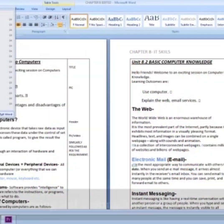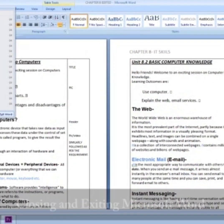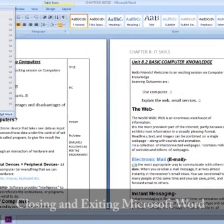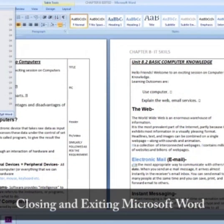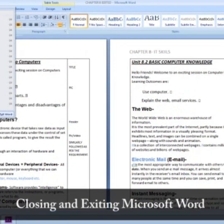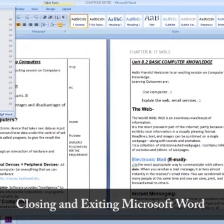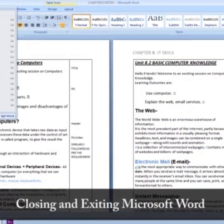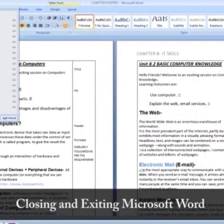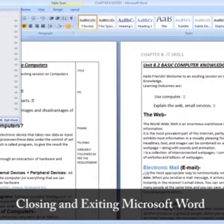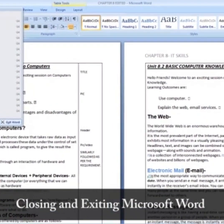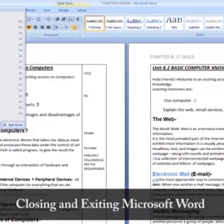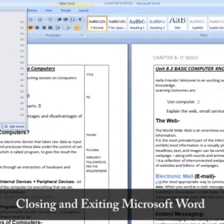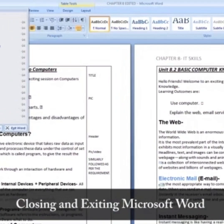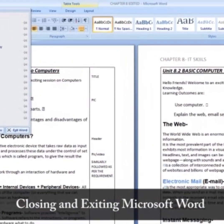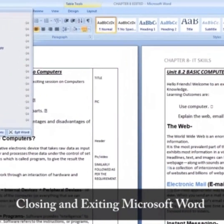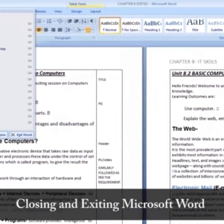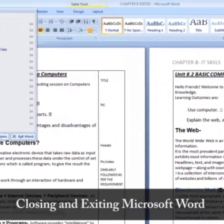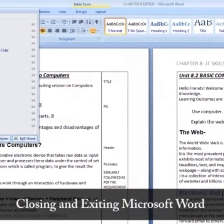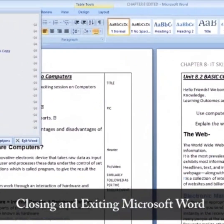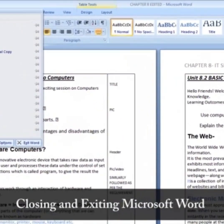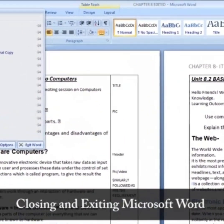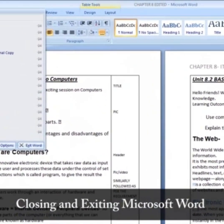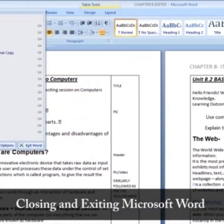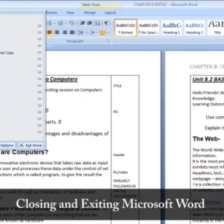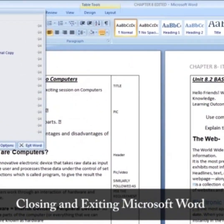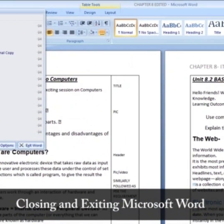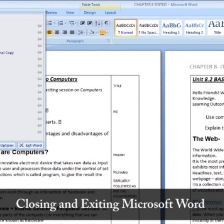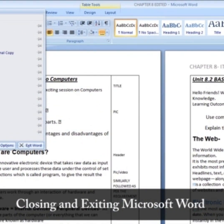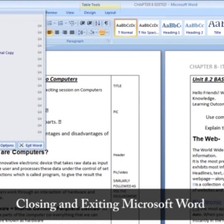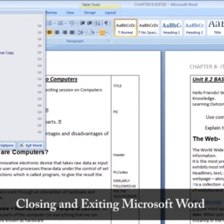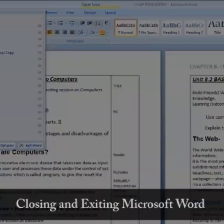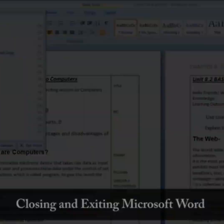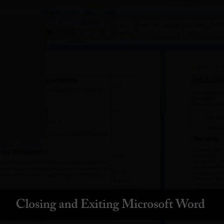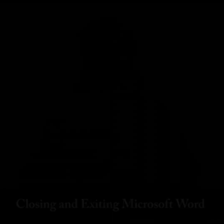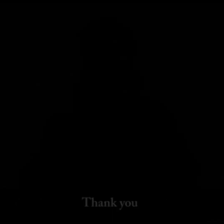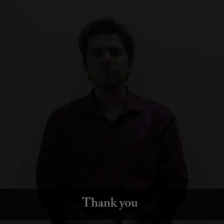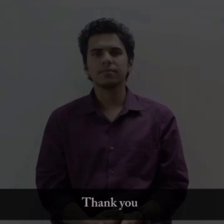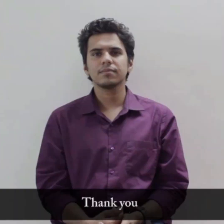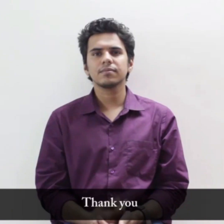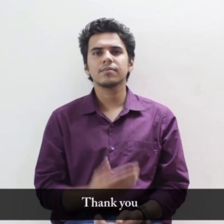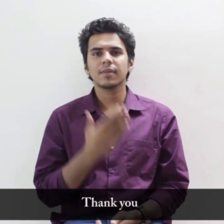Thank you.